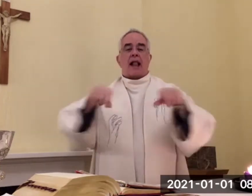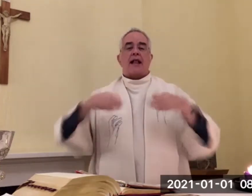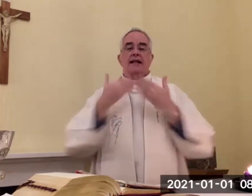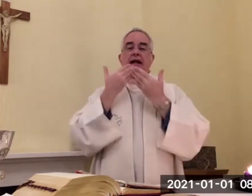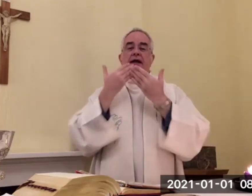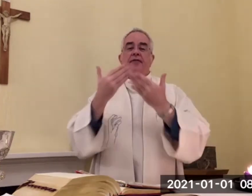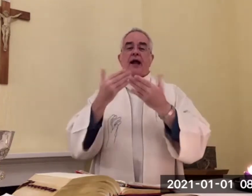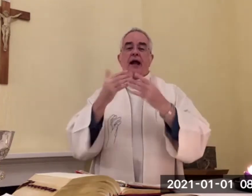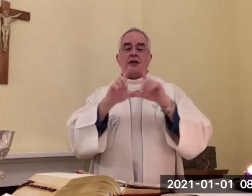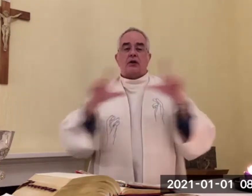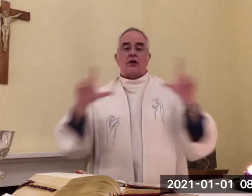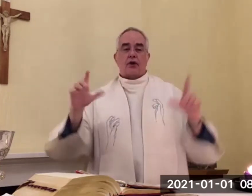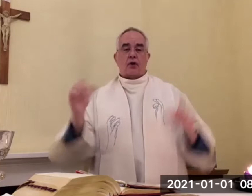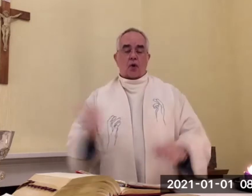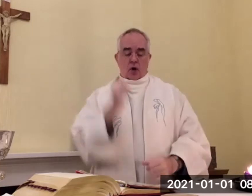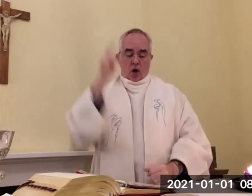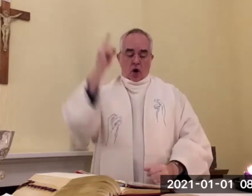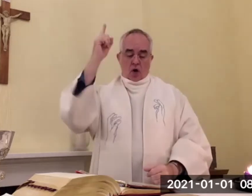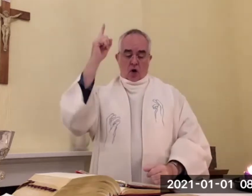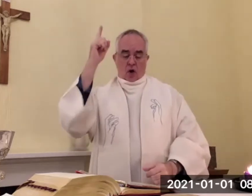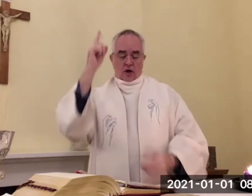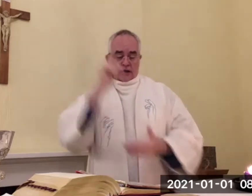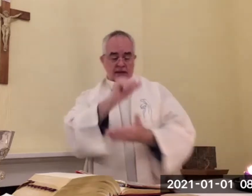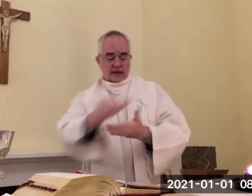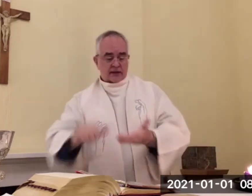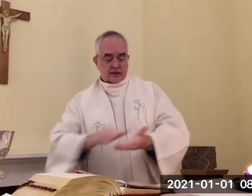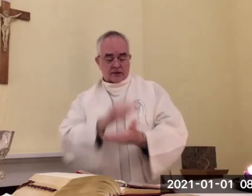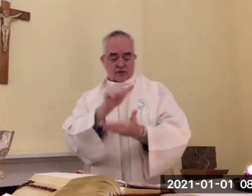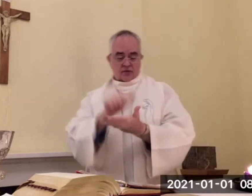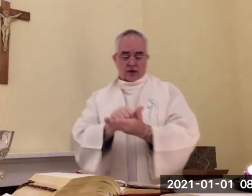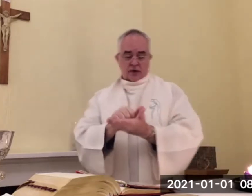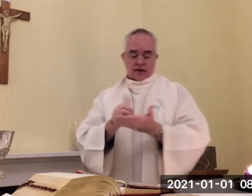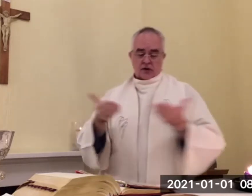Let us give thanks to the Lord our God.